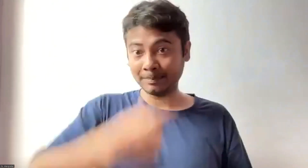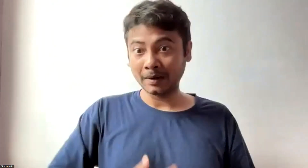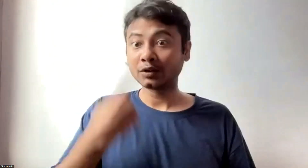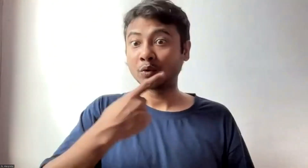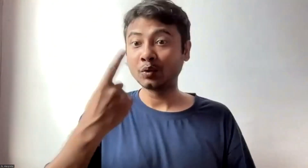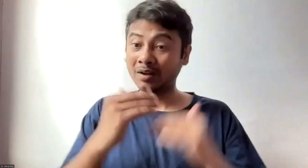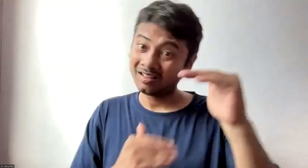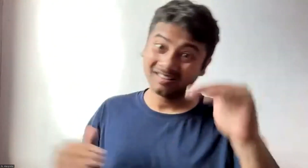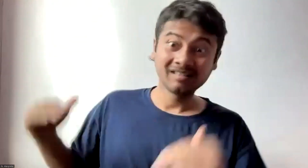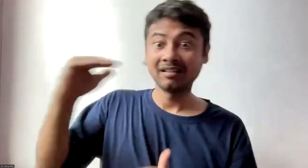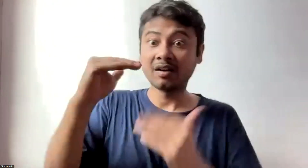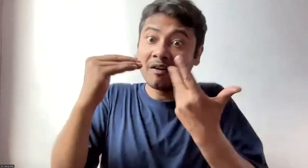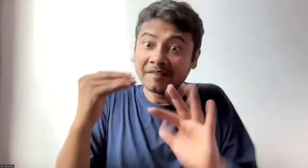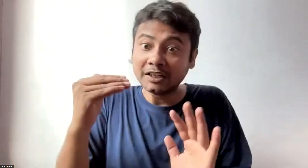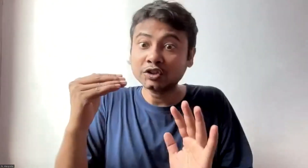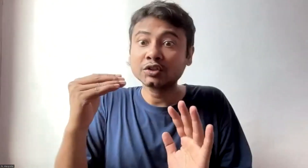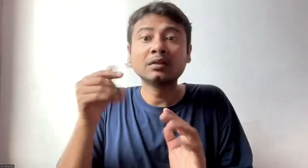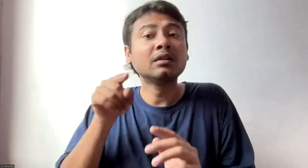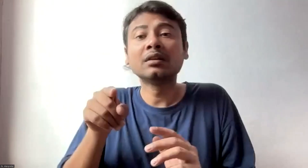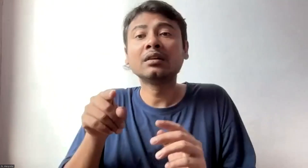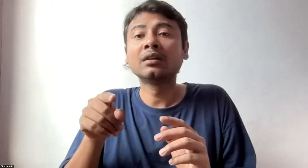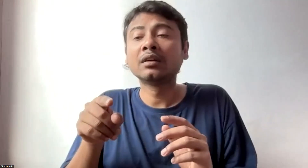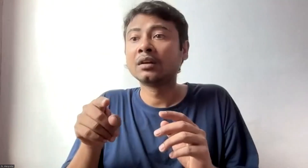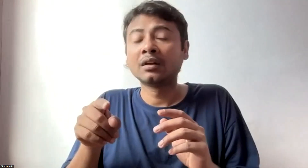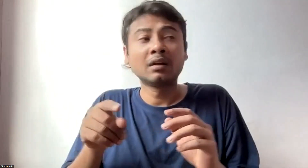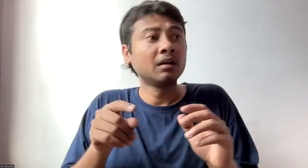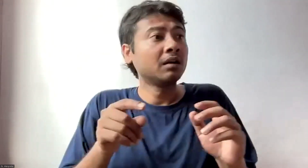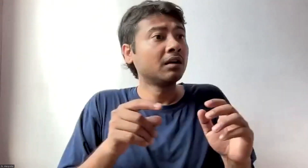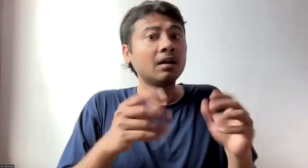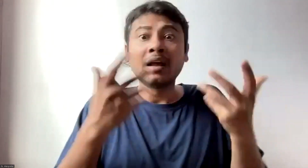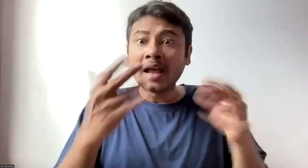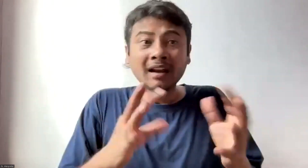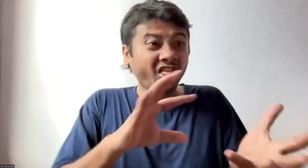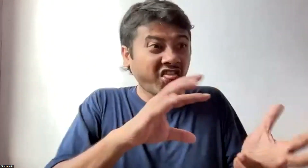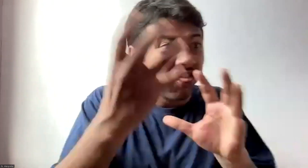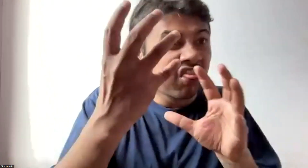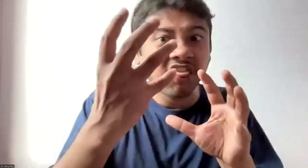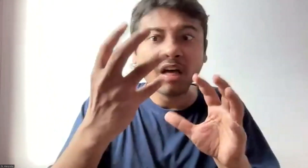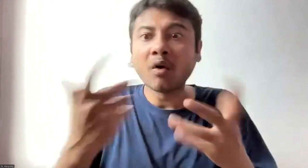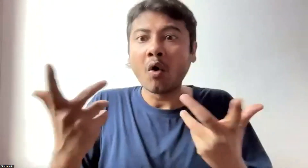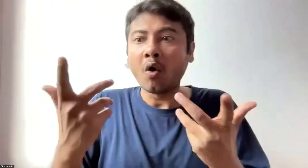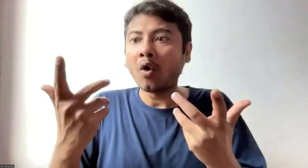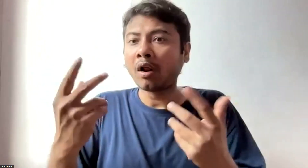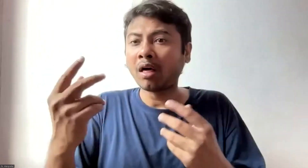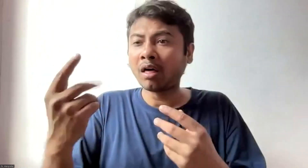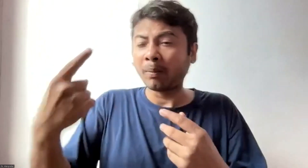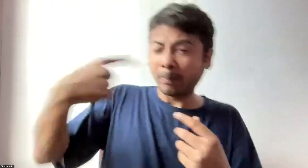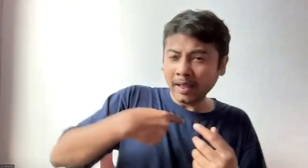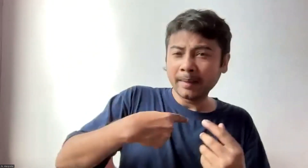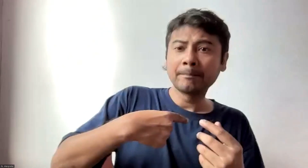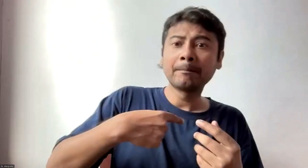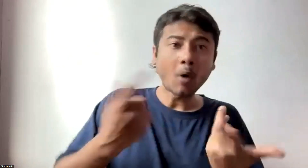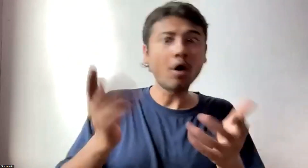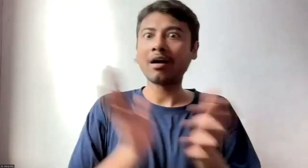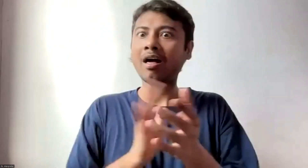disturbed. He remains same, whether you blame him or you honor him, whether it is happiness or whether it